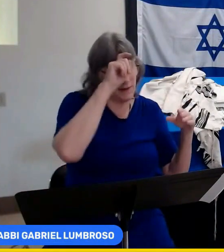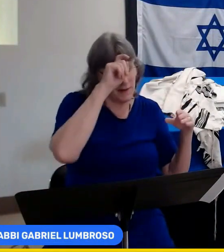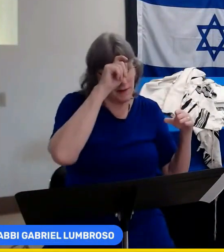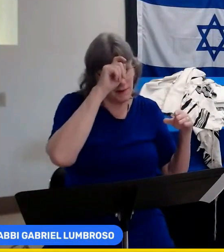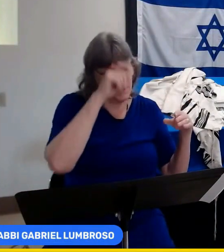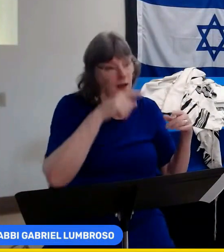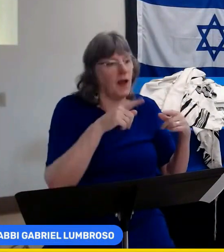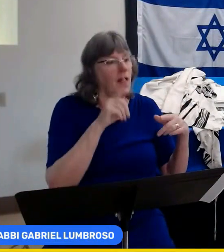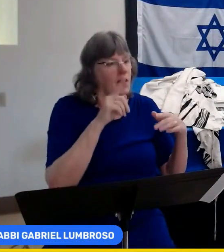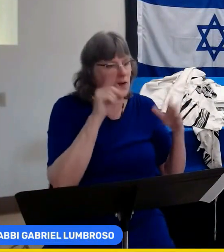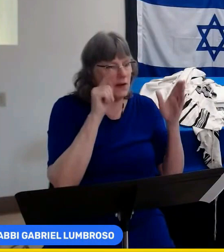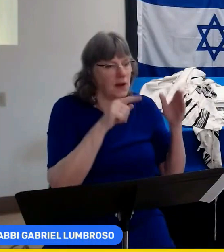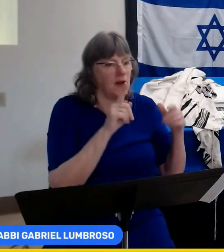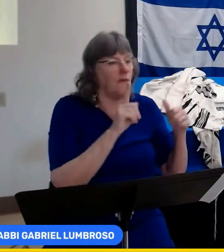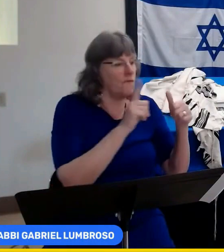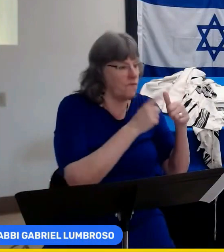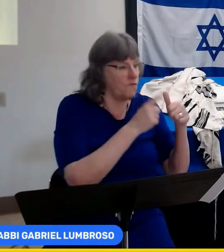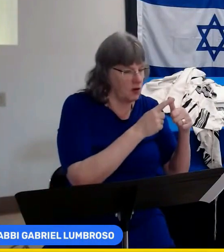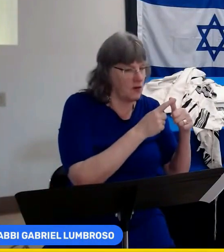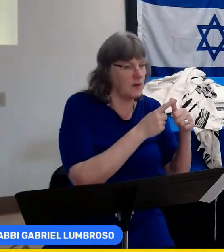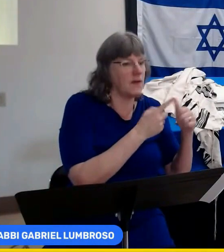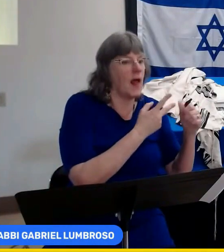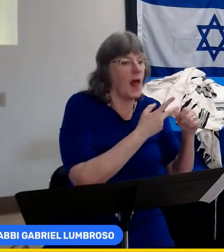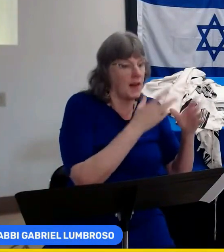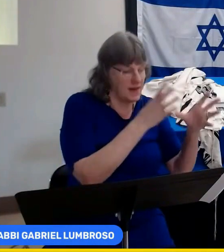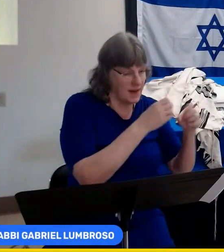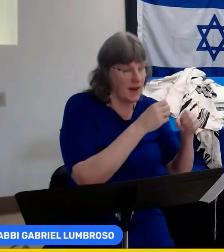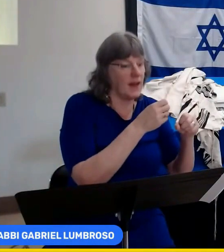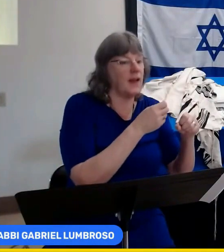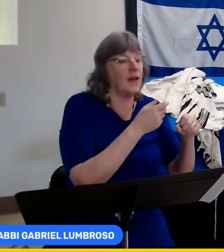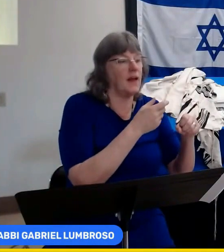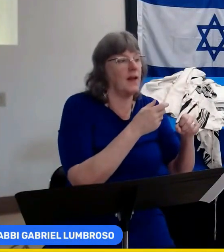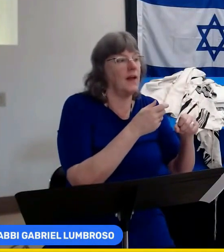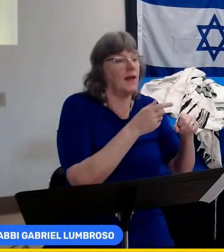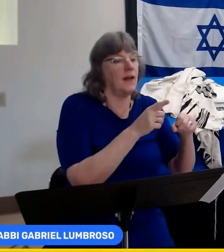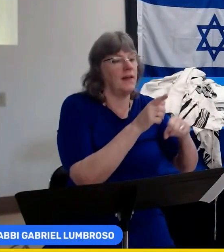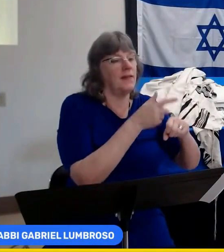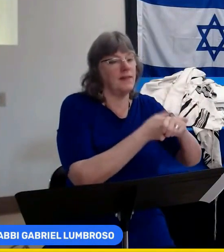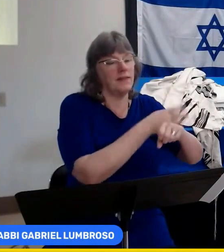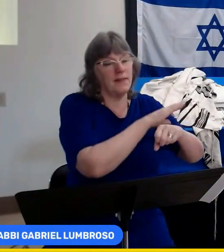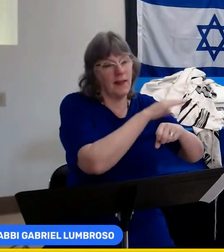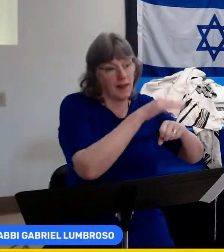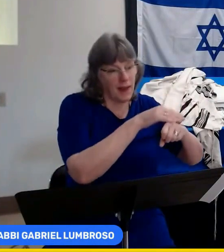to B. So, right? God says, no, go